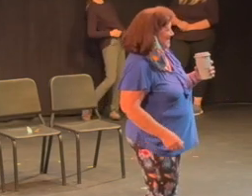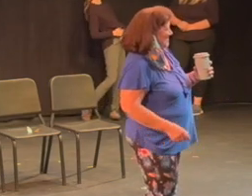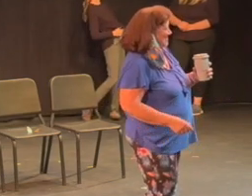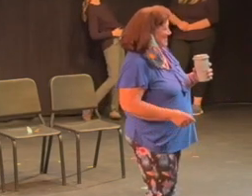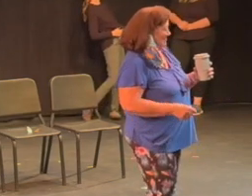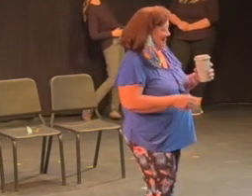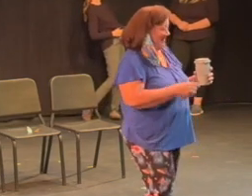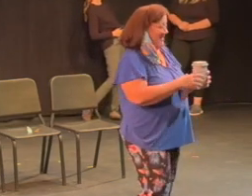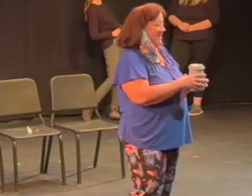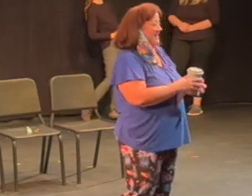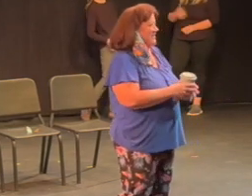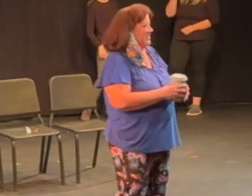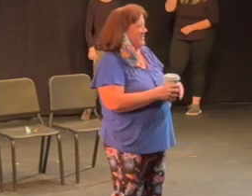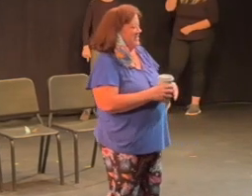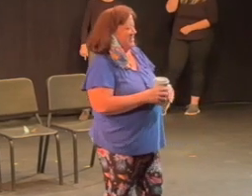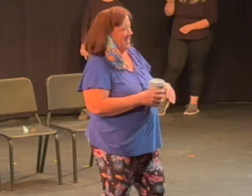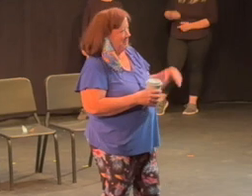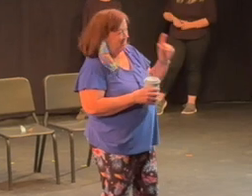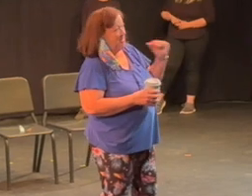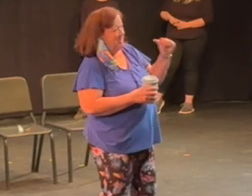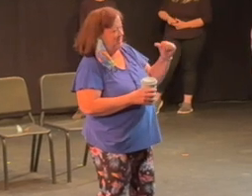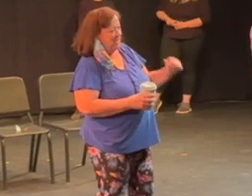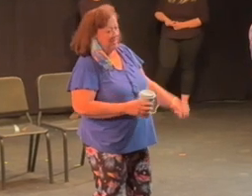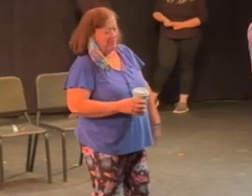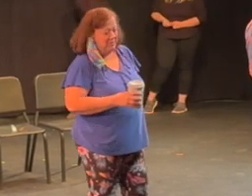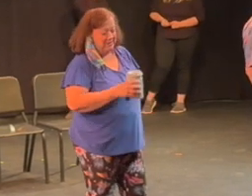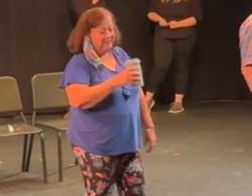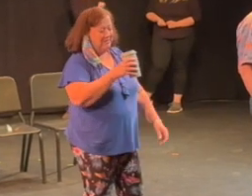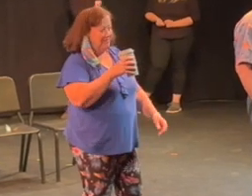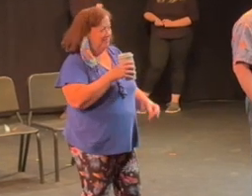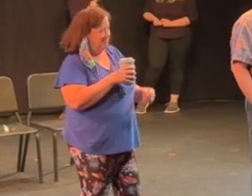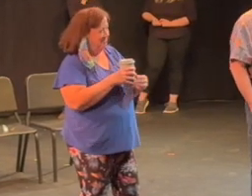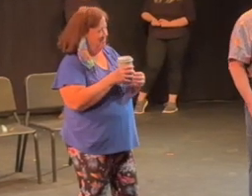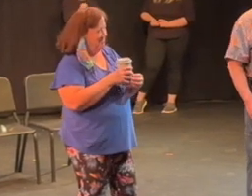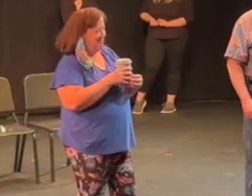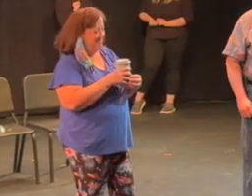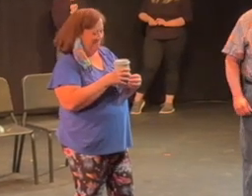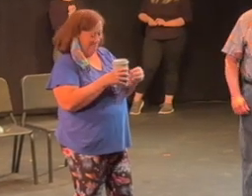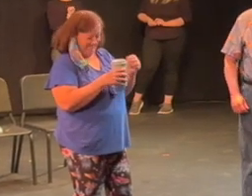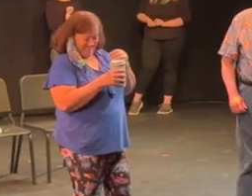You're really cracking me up. Yeah, it's a dirty job, but somebody's got to do it.